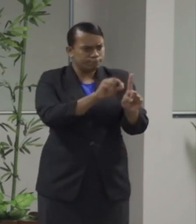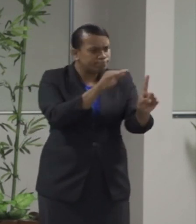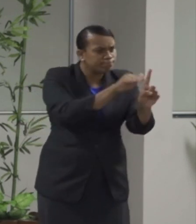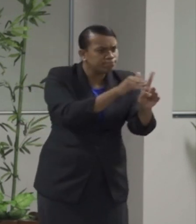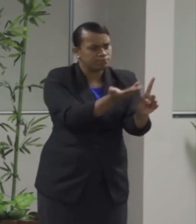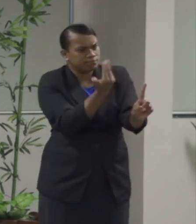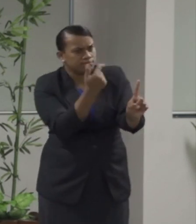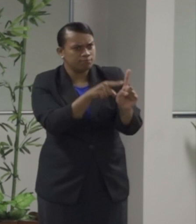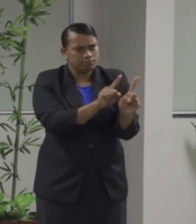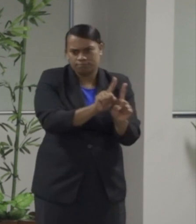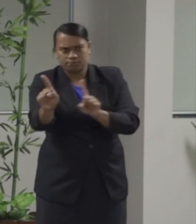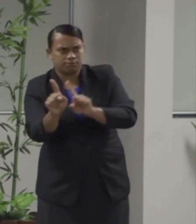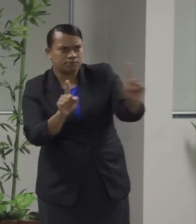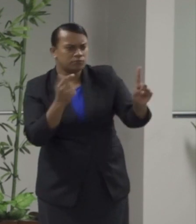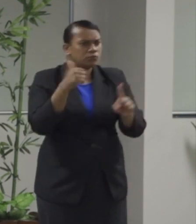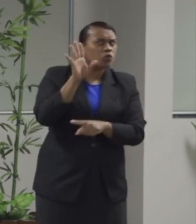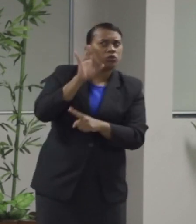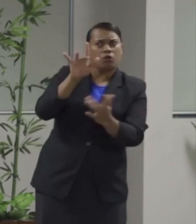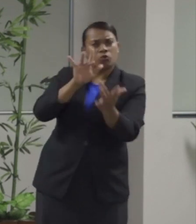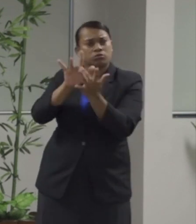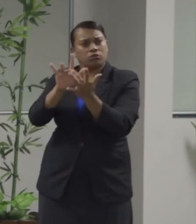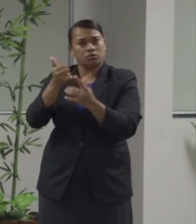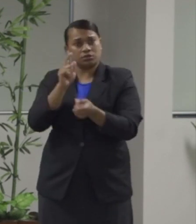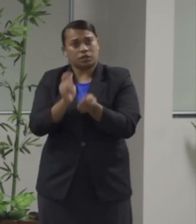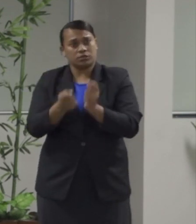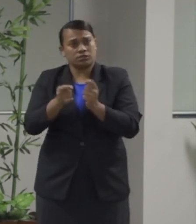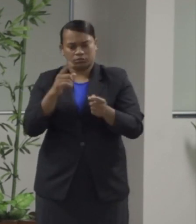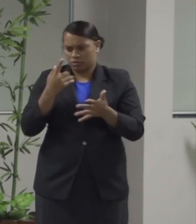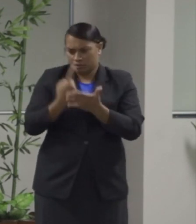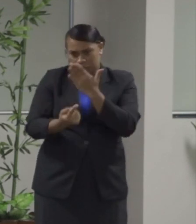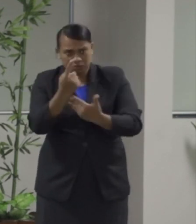self-quarantines, and testing hundreds of suspected cases. And every day,